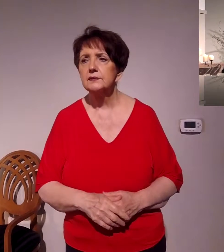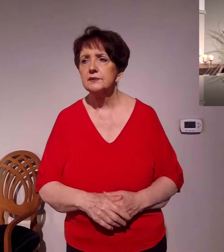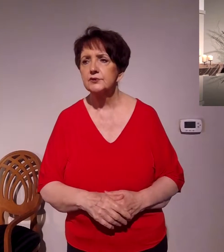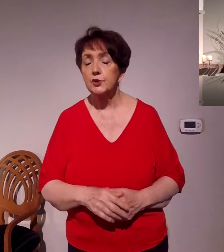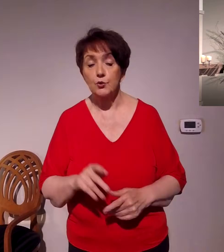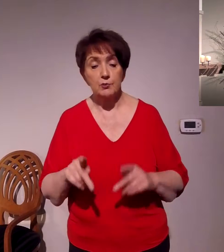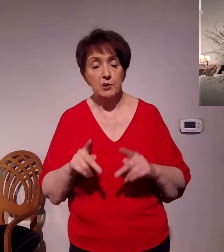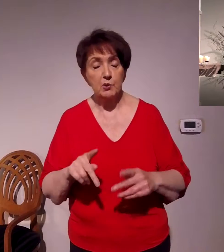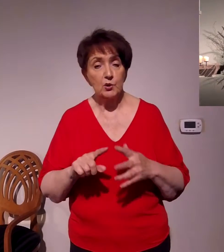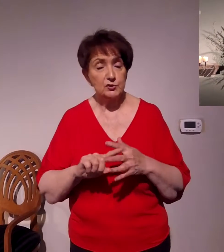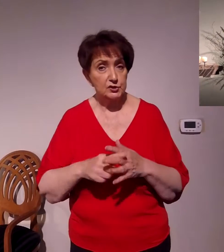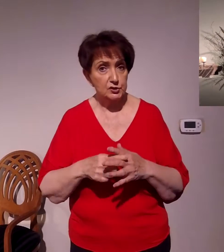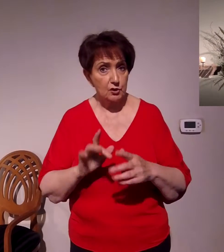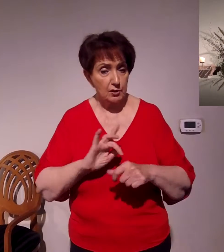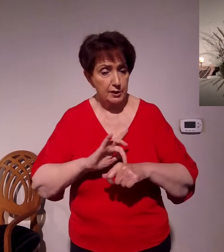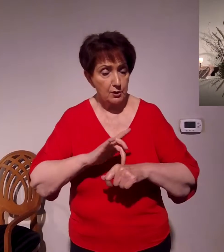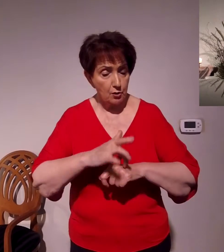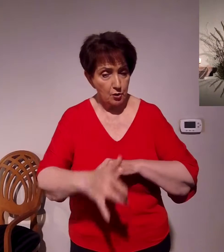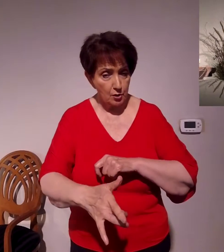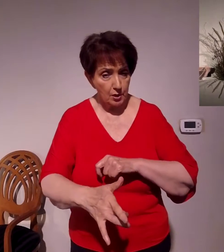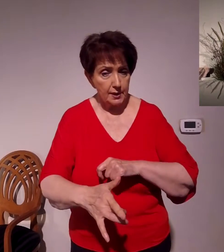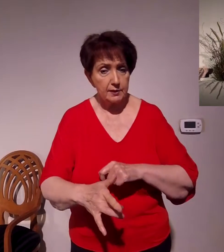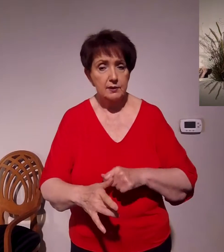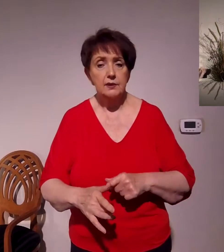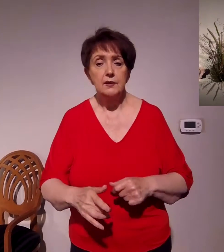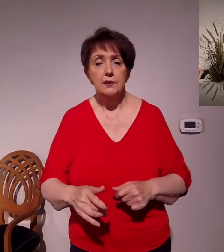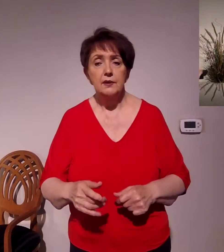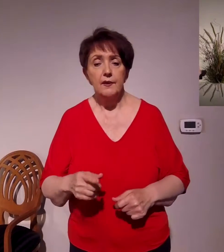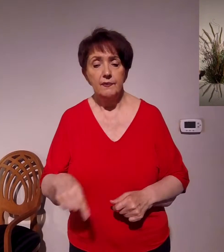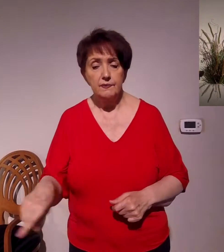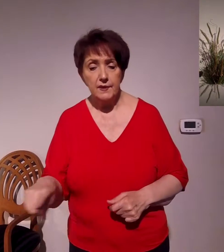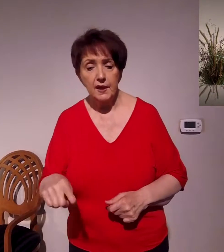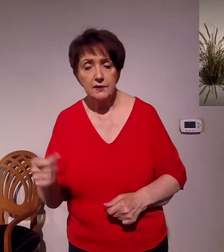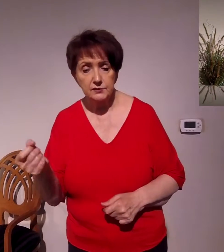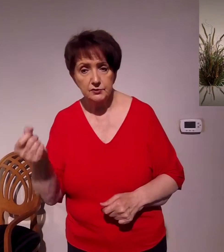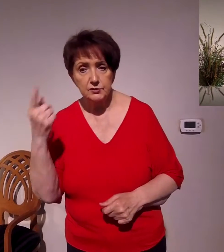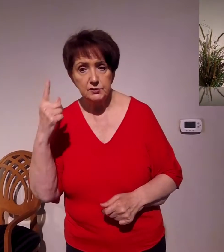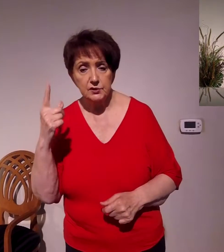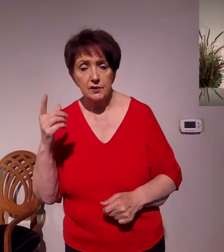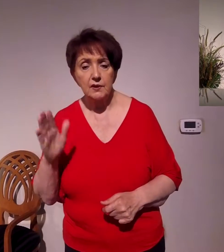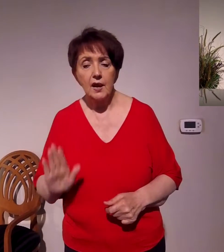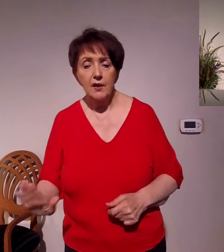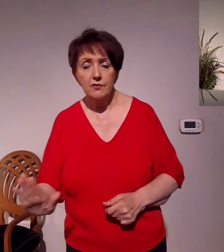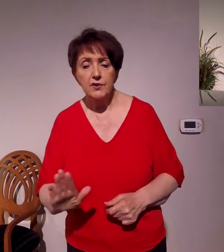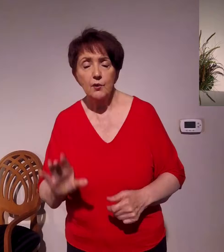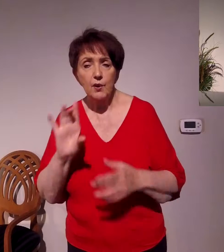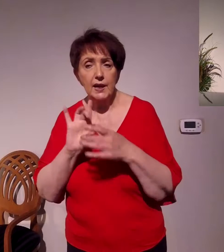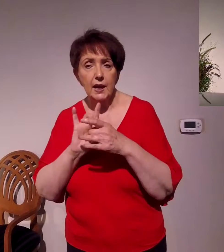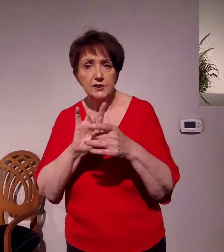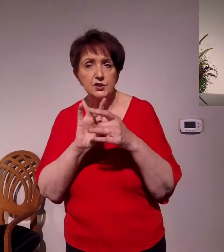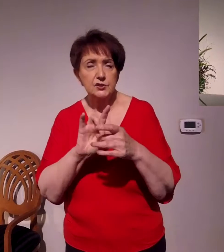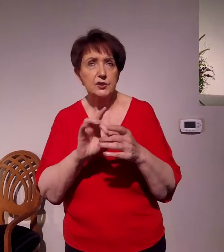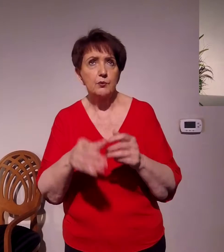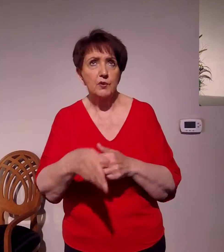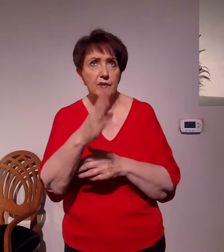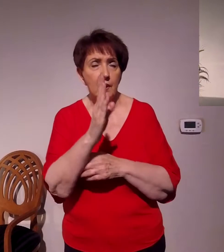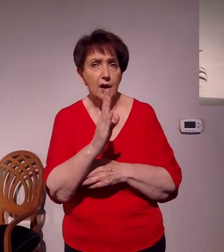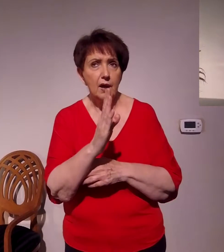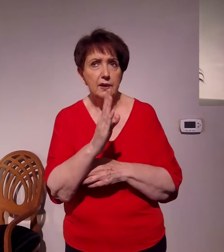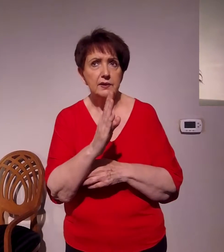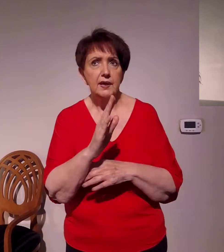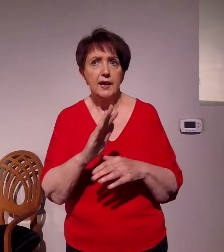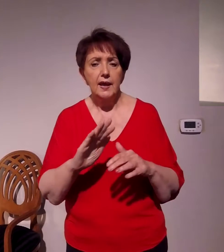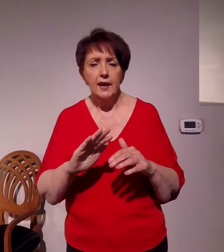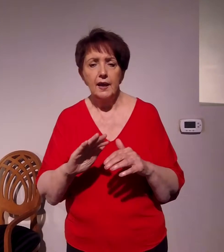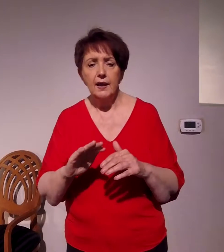in the experience come to understand that their relationship to God and how life works, and those